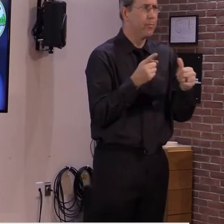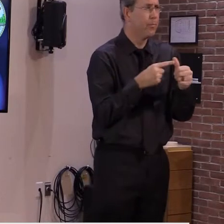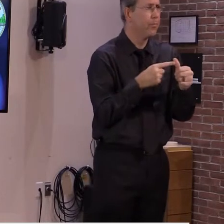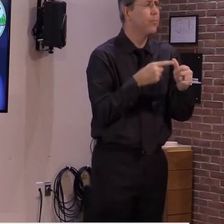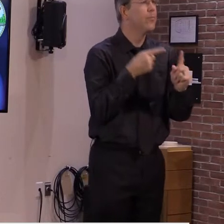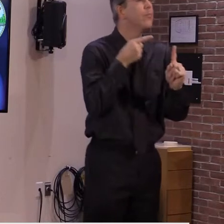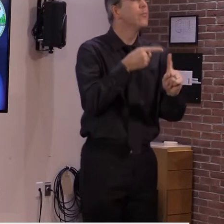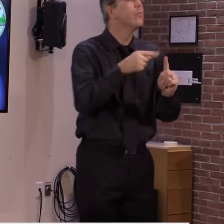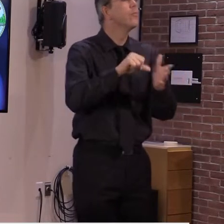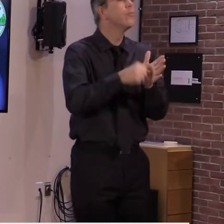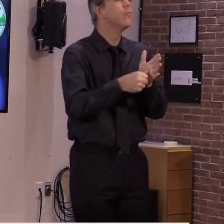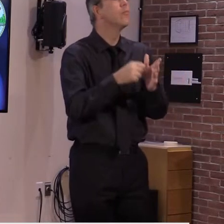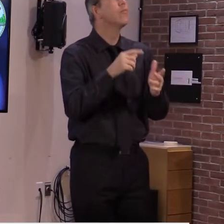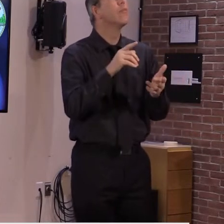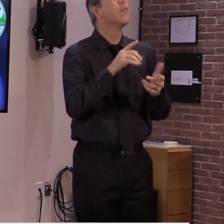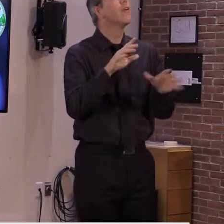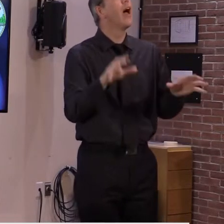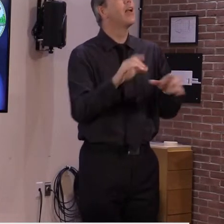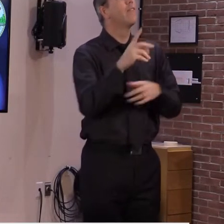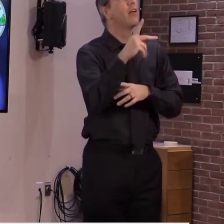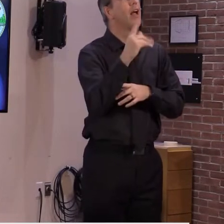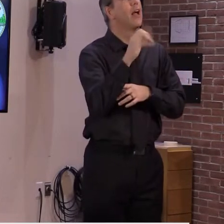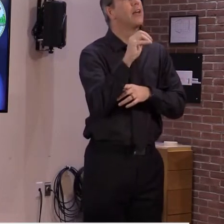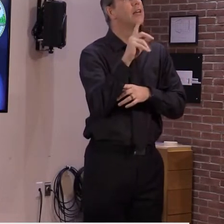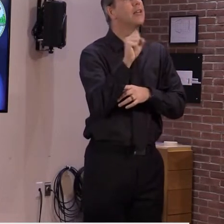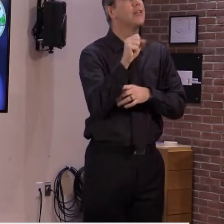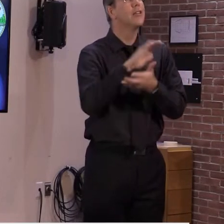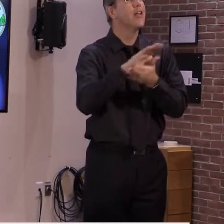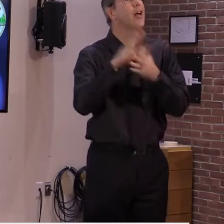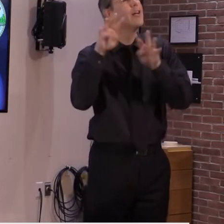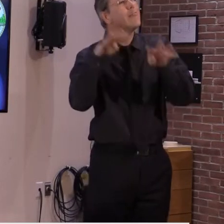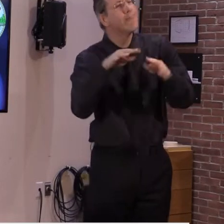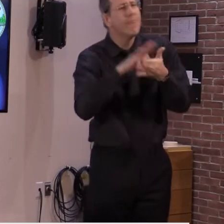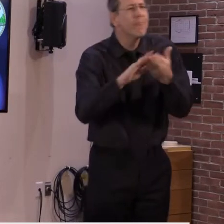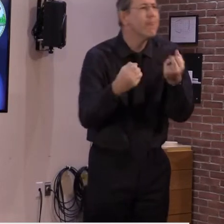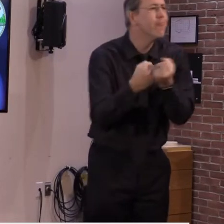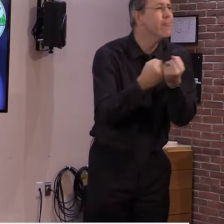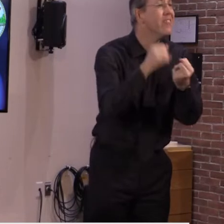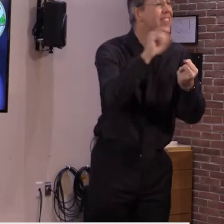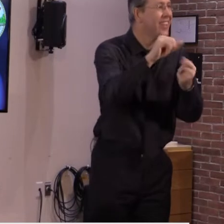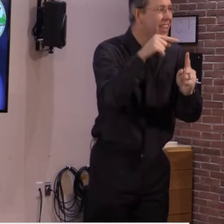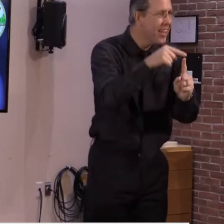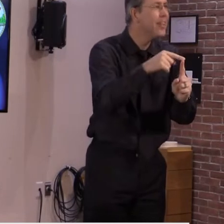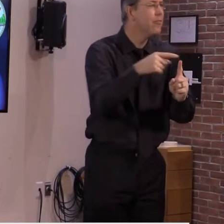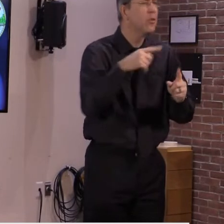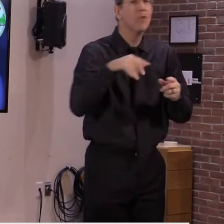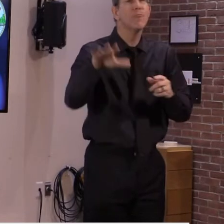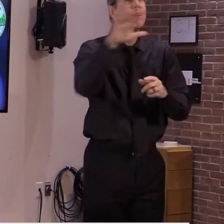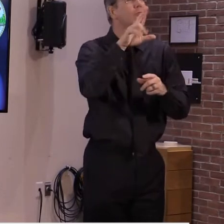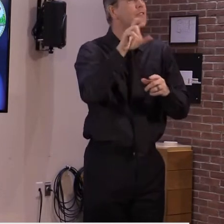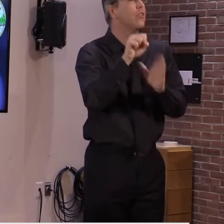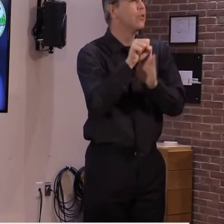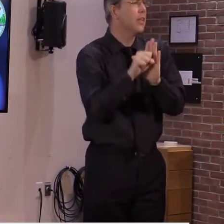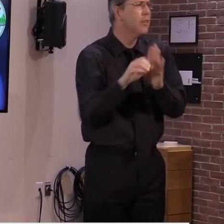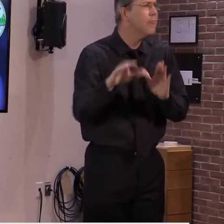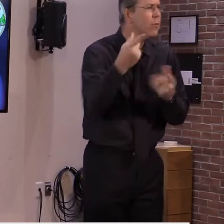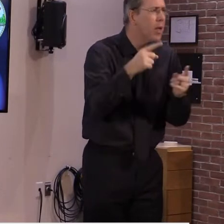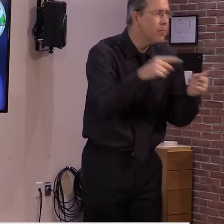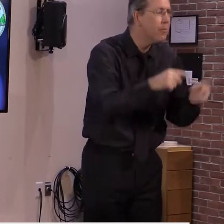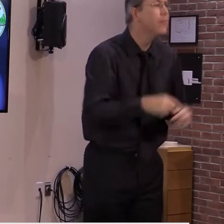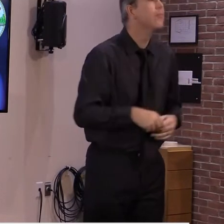and goodwill happening throughout Vermont. So let me talk a little bit about the Mary Hogan School in